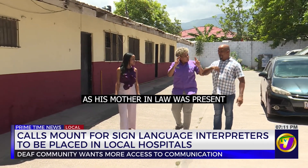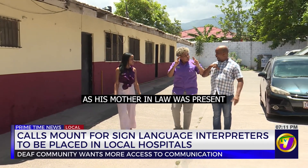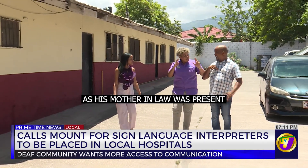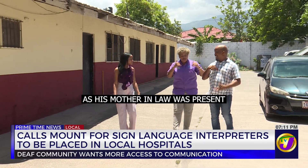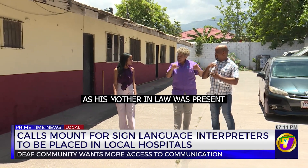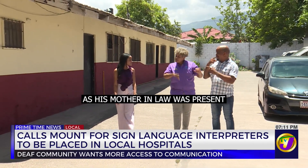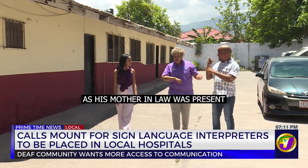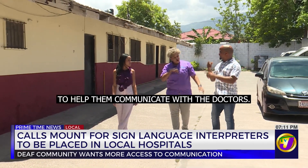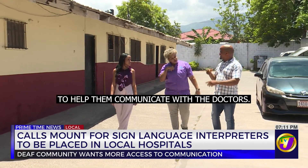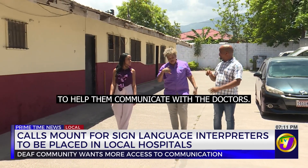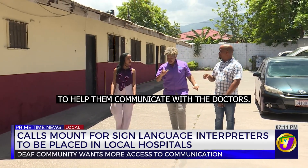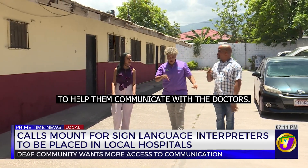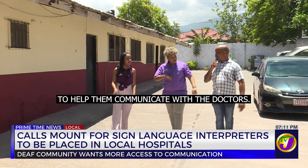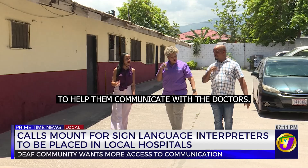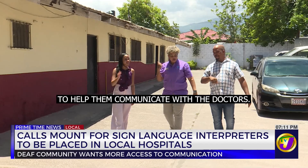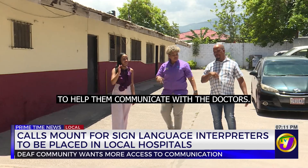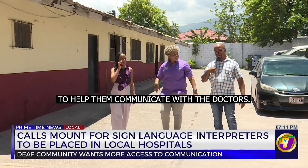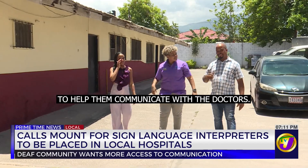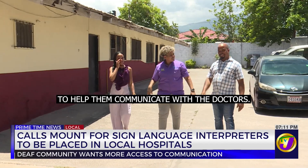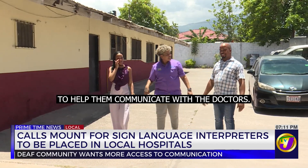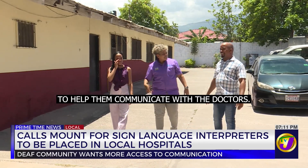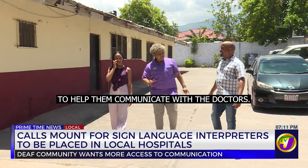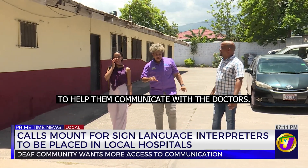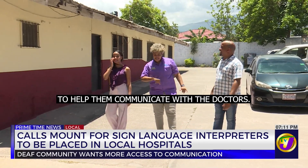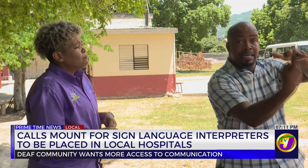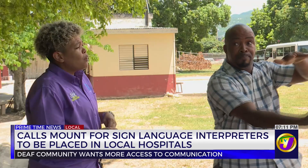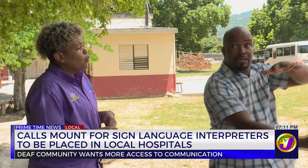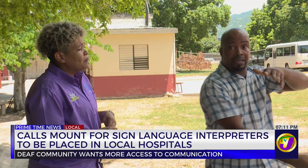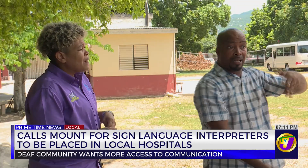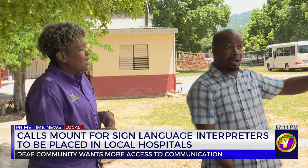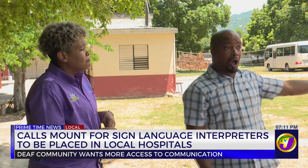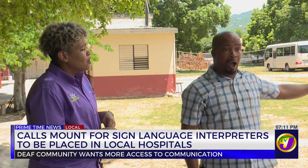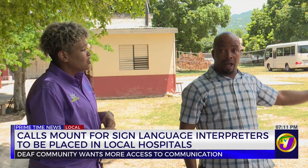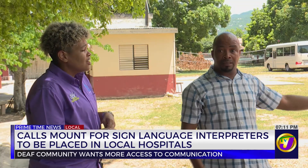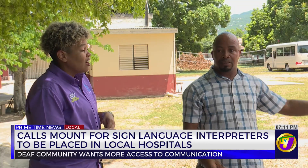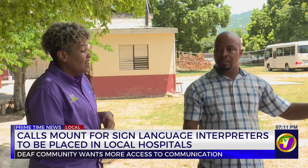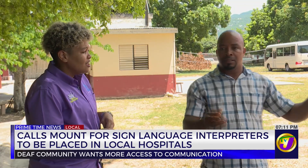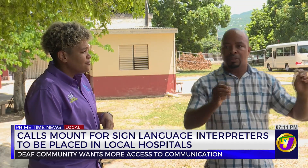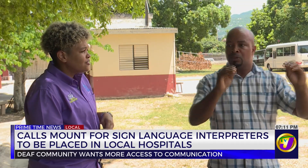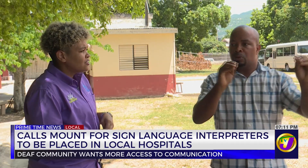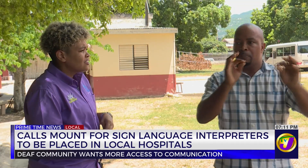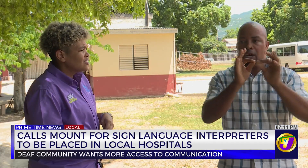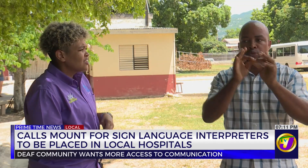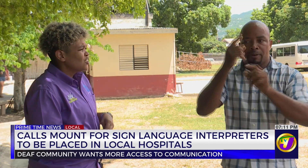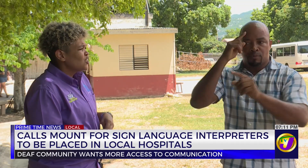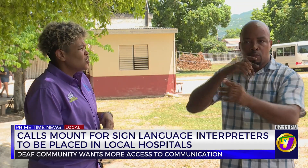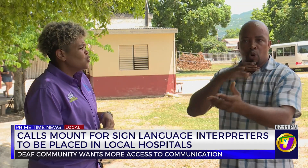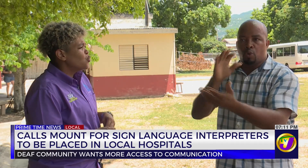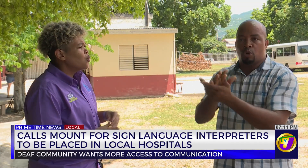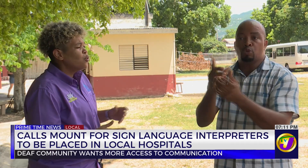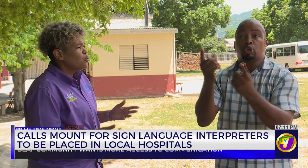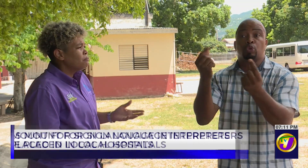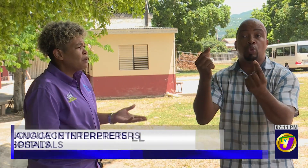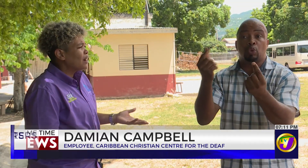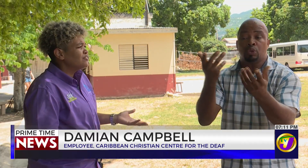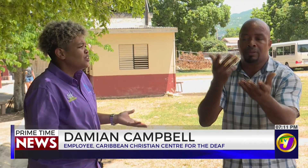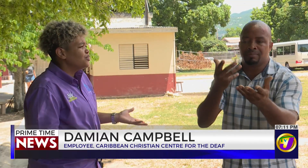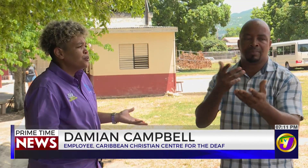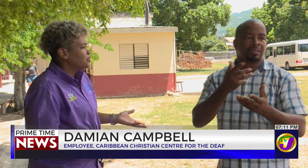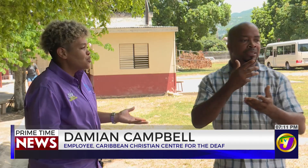was present to help them communicate with the doctors. But when my mother-in-law left, no, my wife didn't know what to do. There